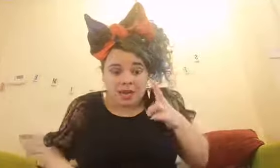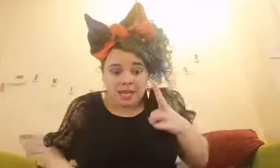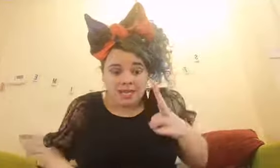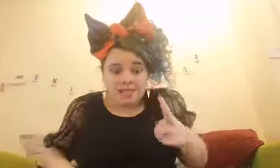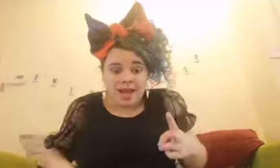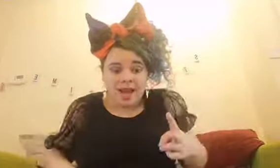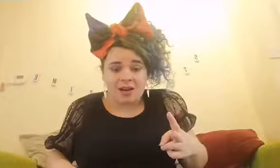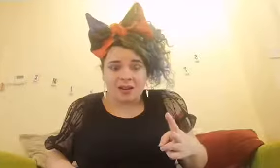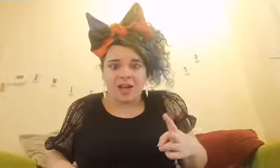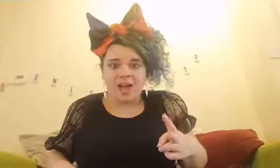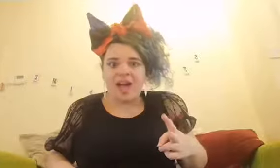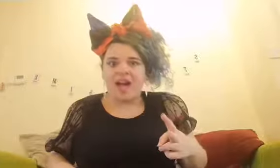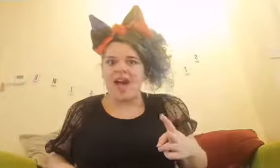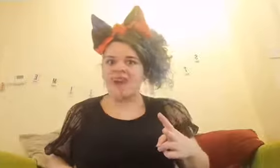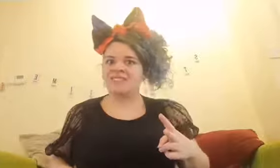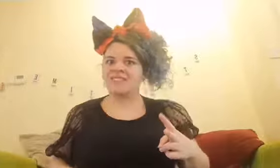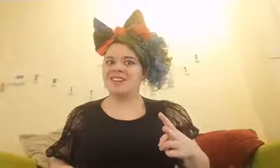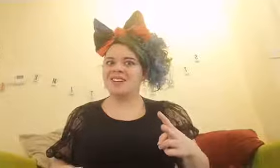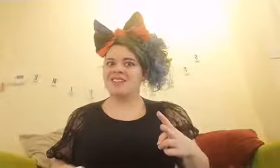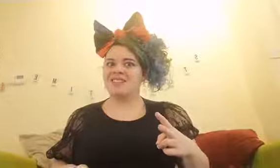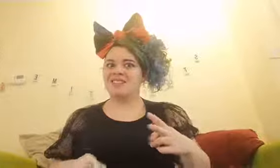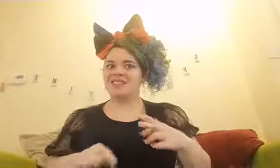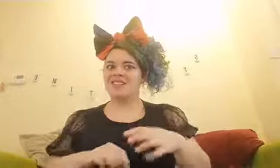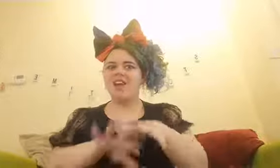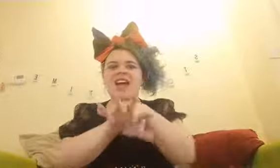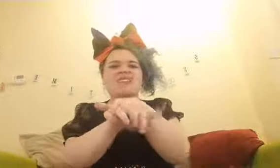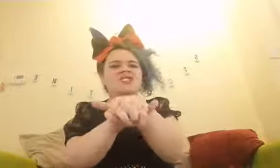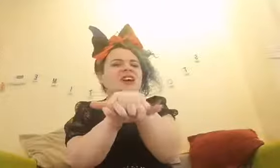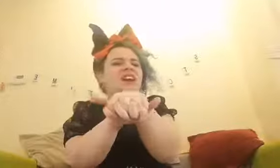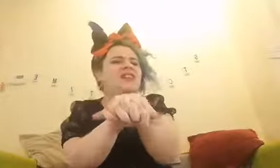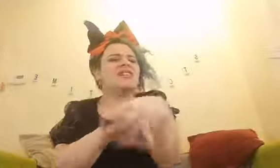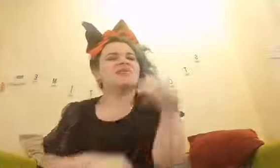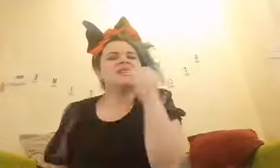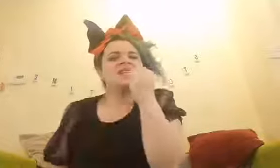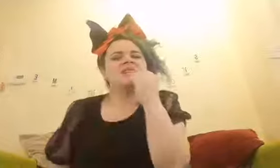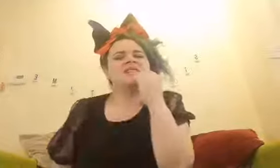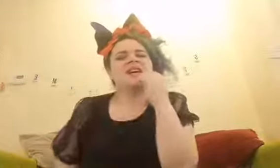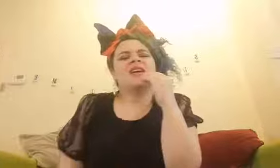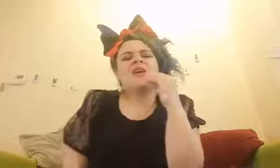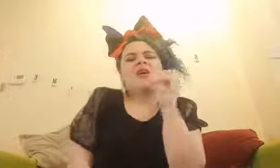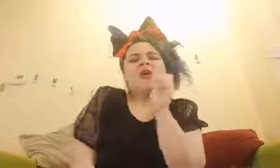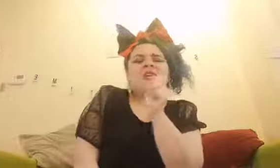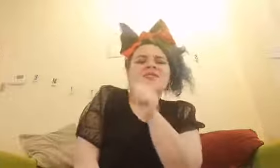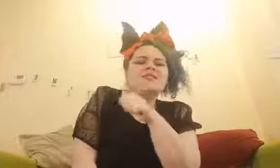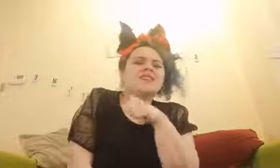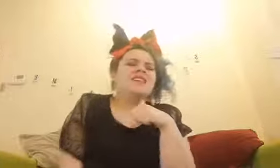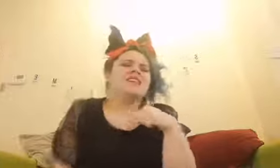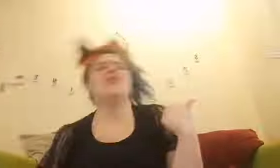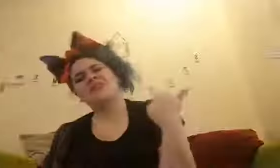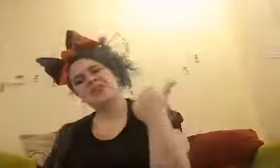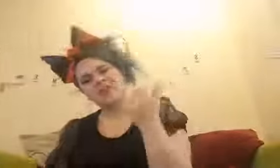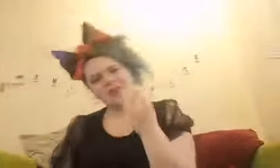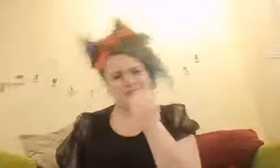looking down at Turtle. And Turtle was eating all of the lovely